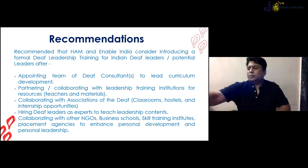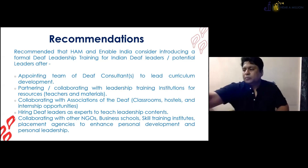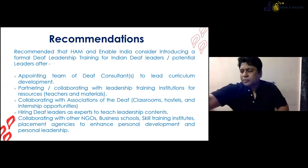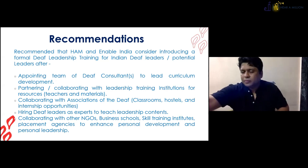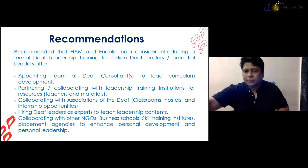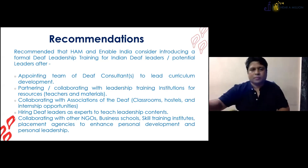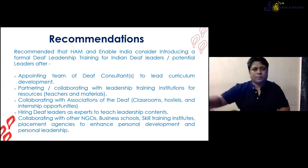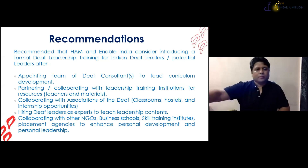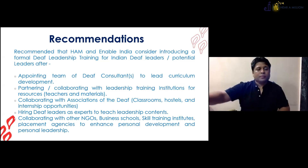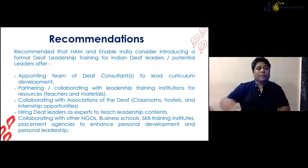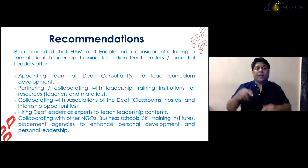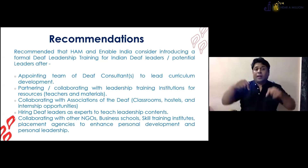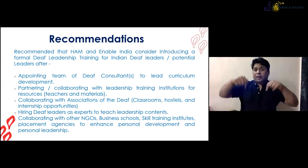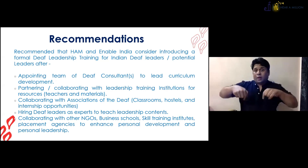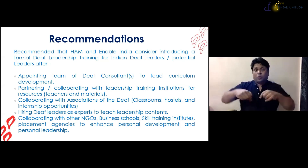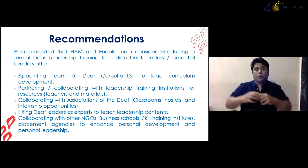yeah.